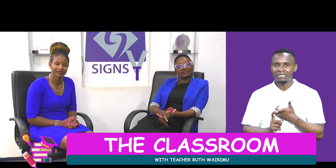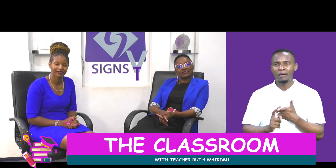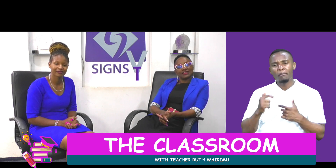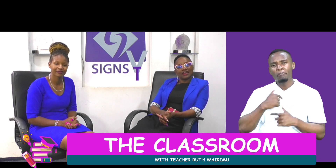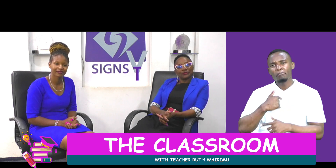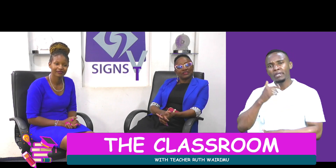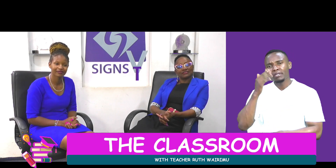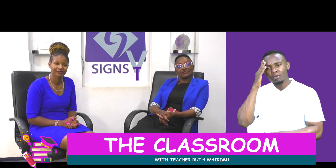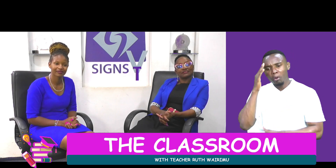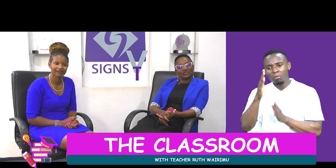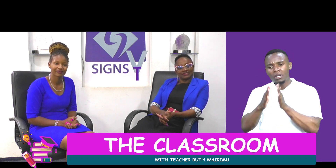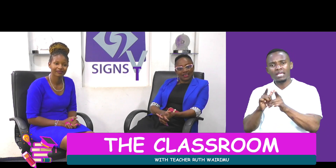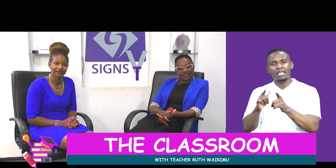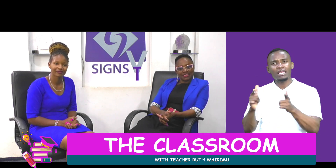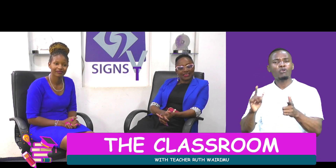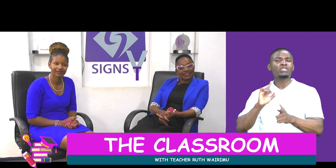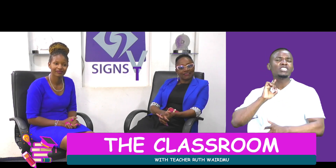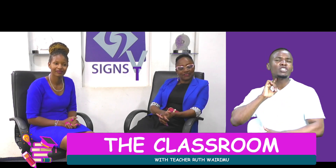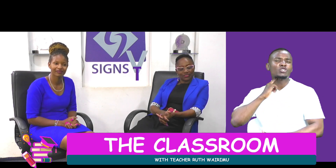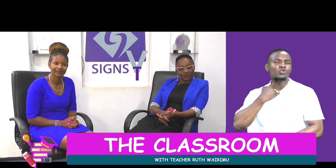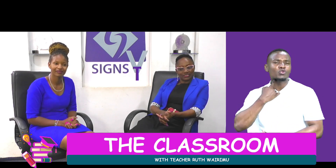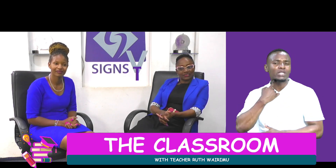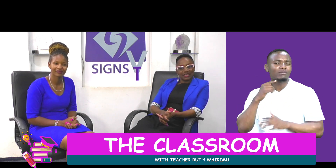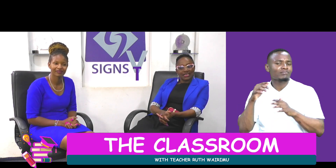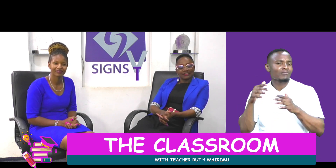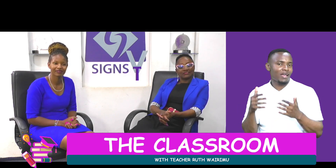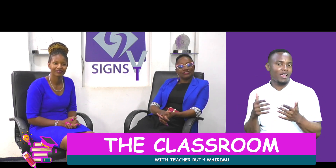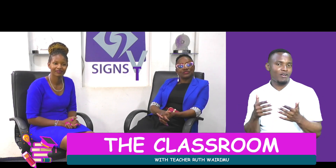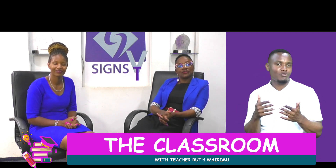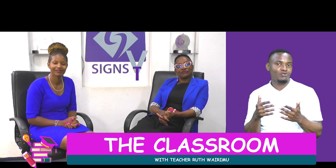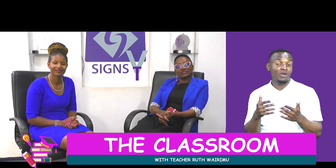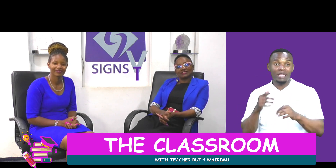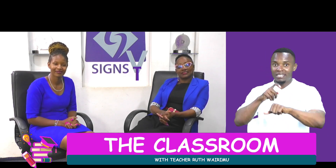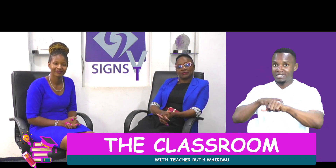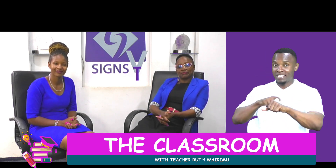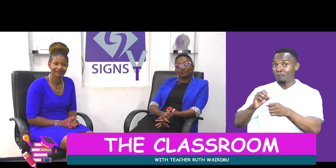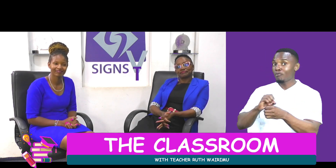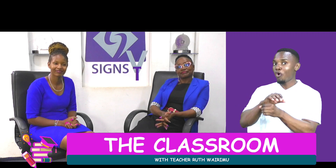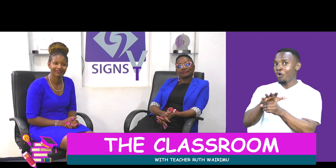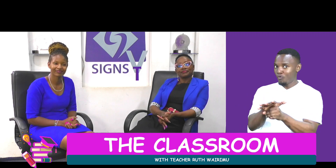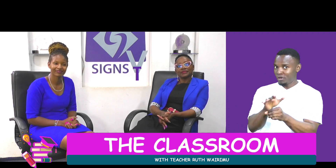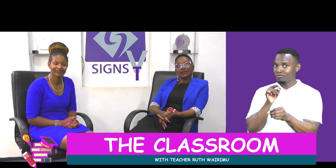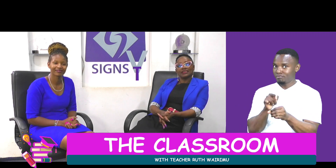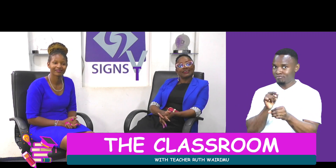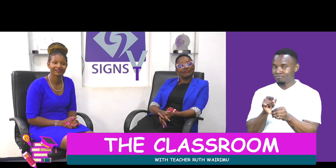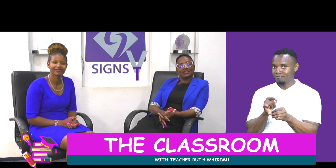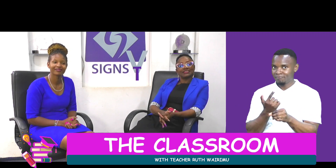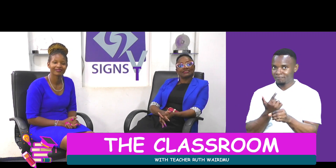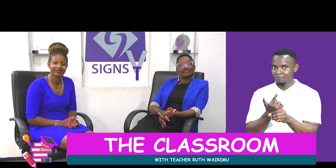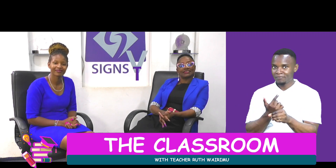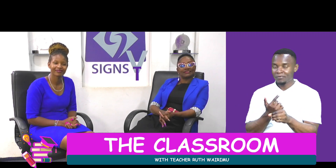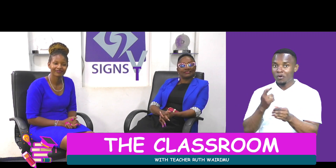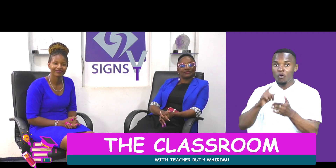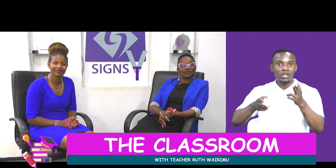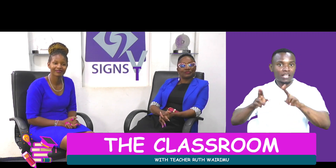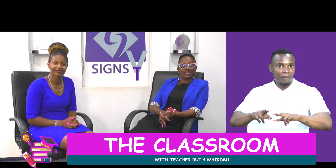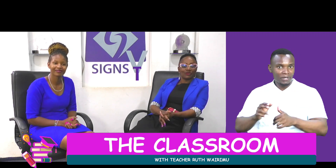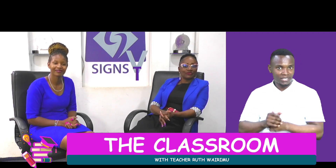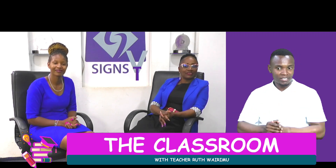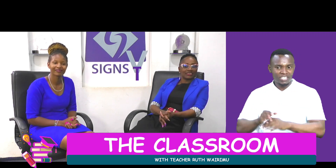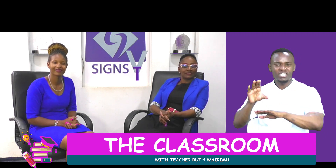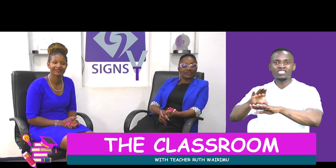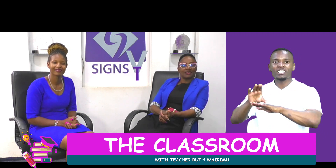know that sign language is sweeter than I ever thought. It's during COVID time. It happened that the churches were